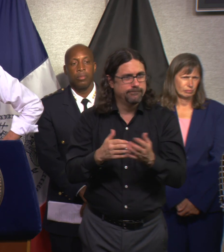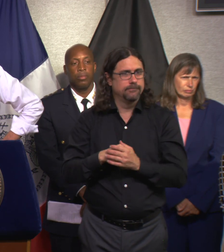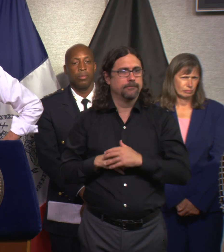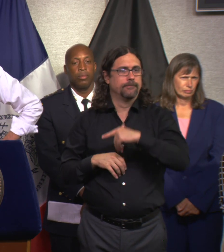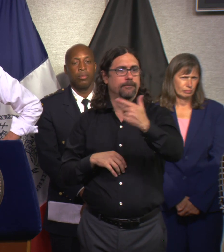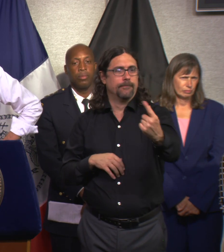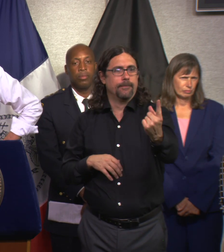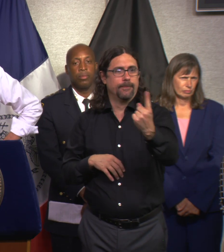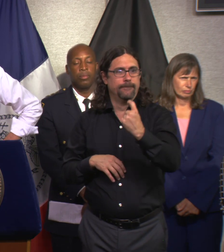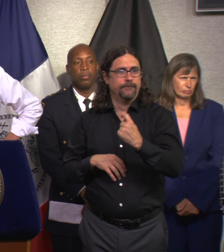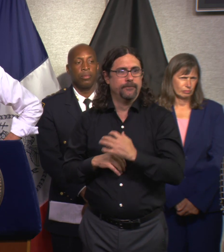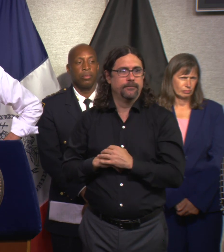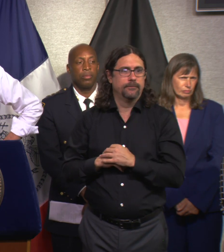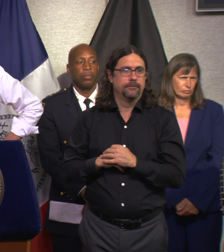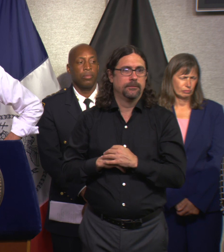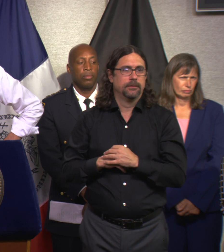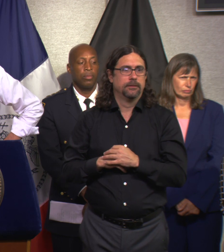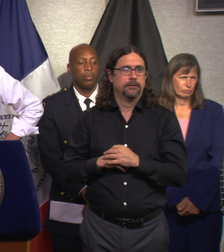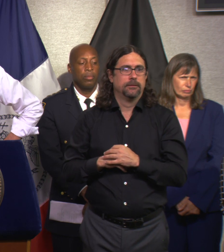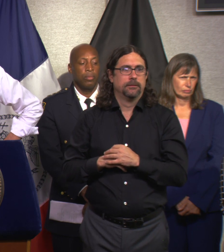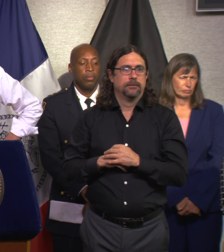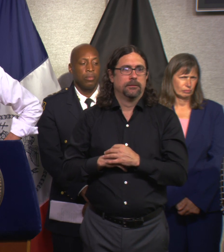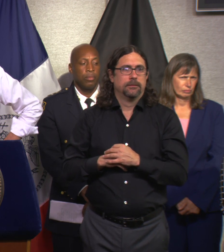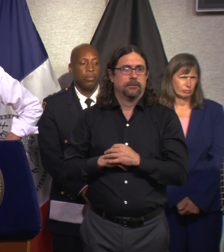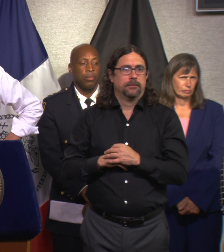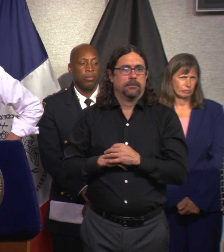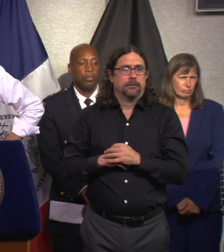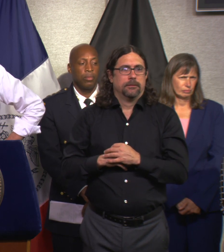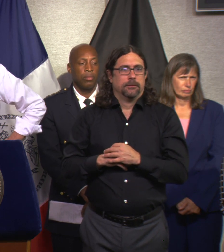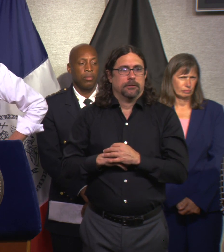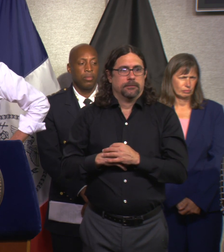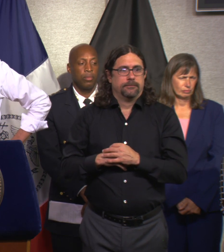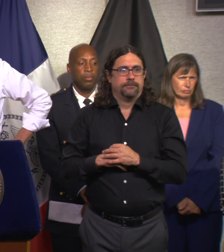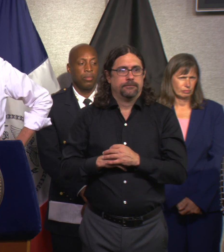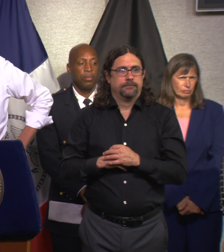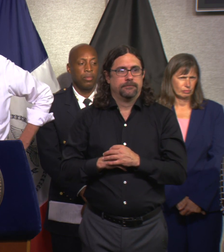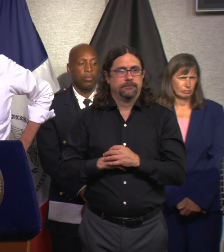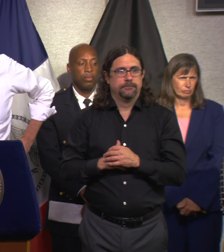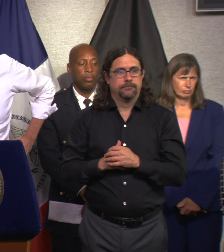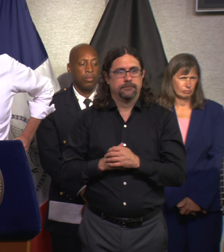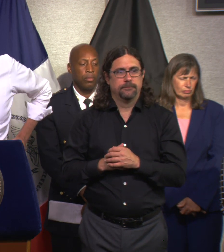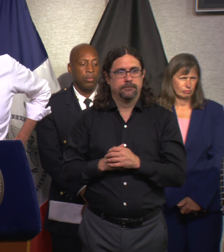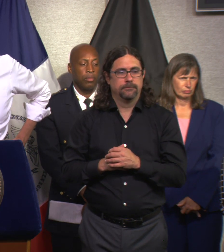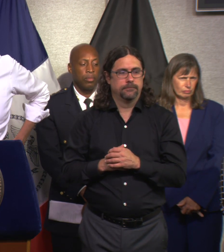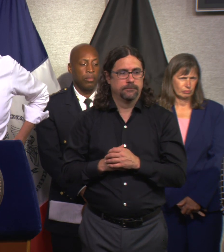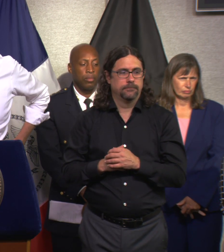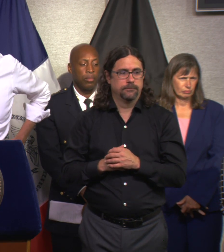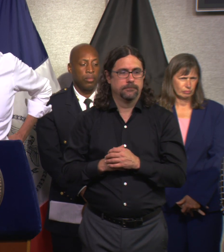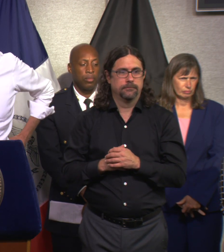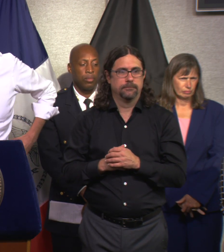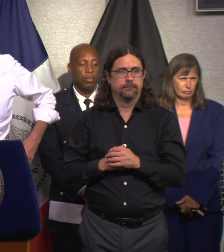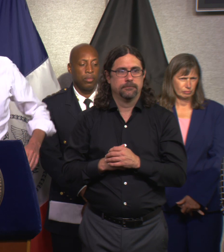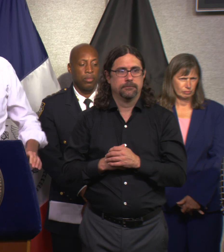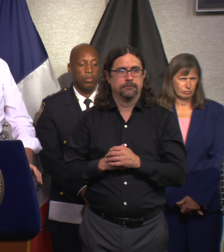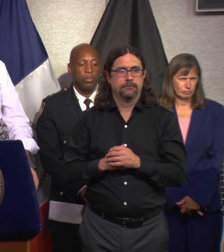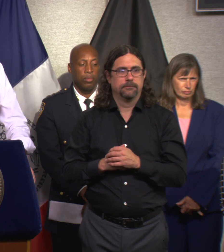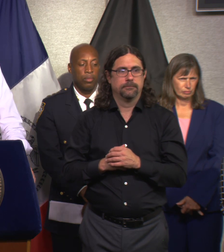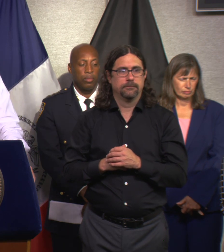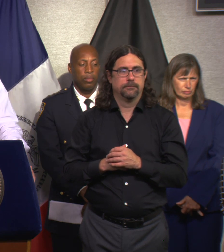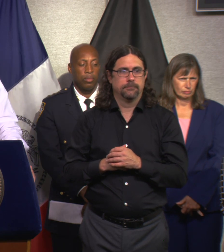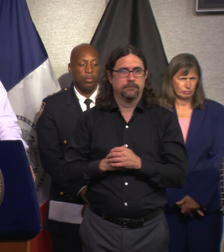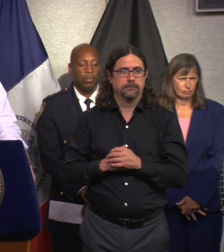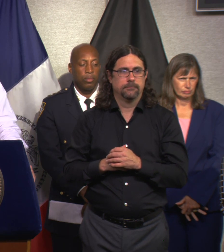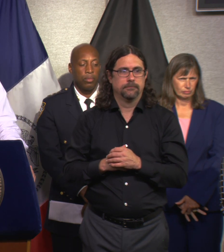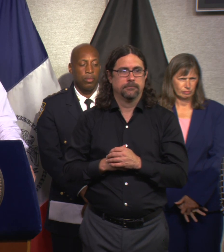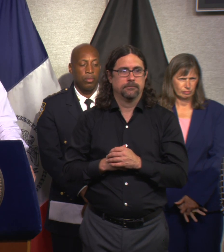to try and find some of those cooling centers. There was supposed to be signage that OEM had put up so that people who don't have access to internet can